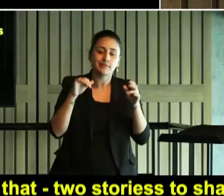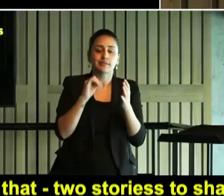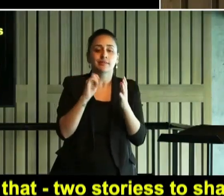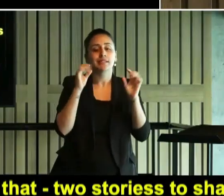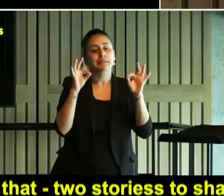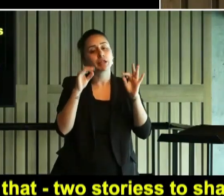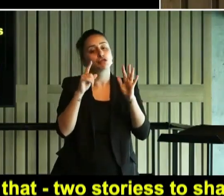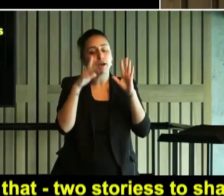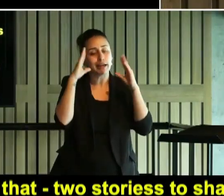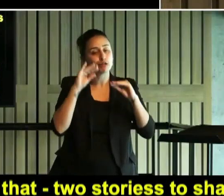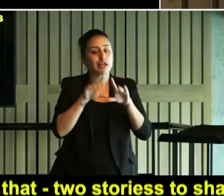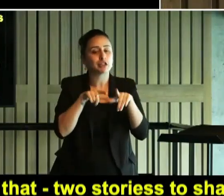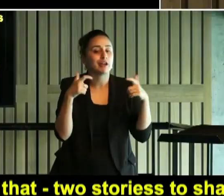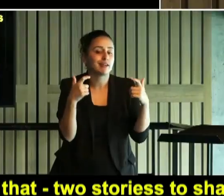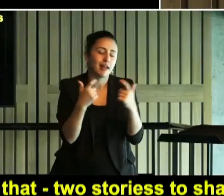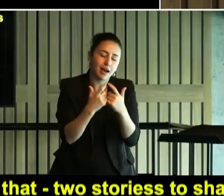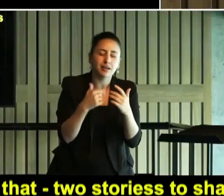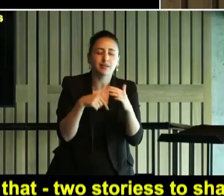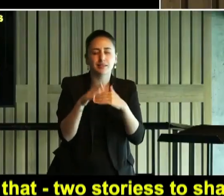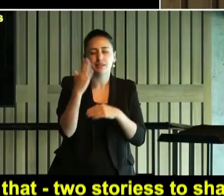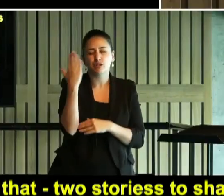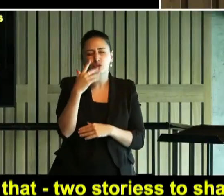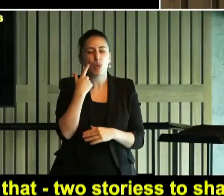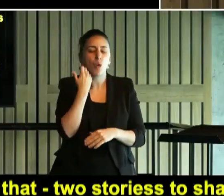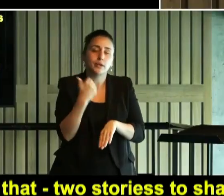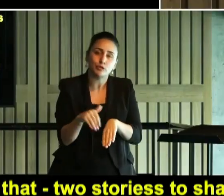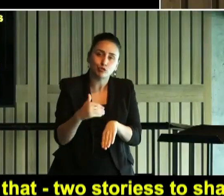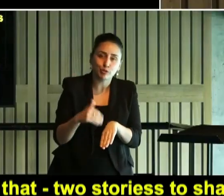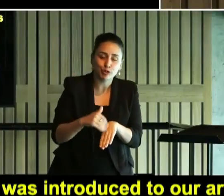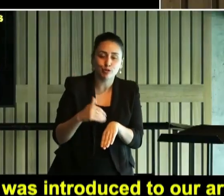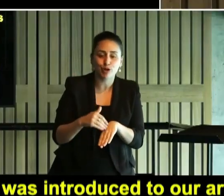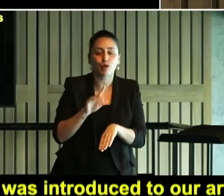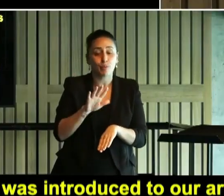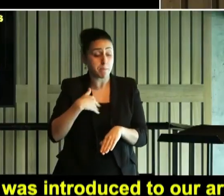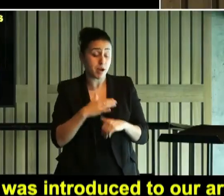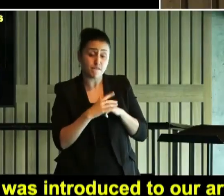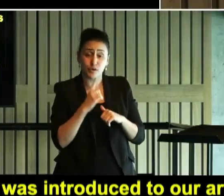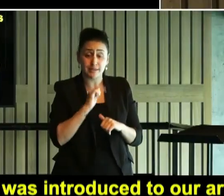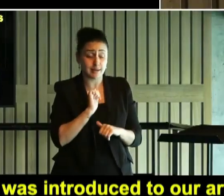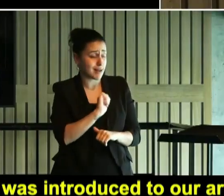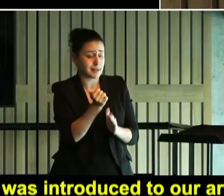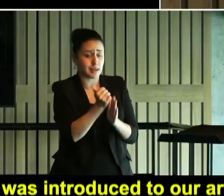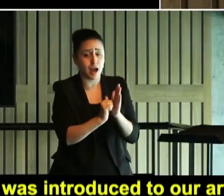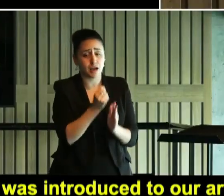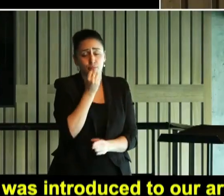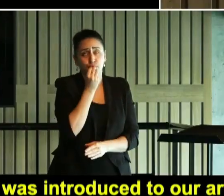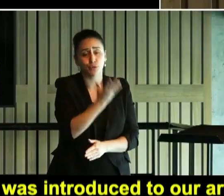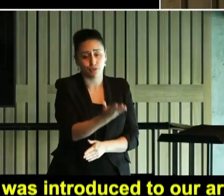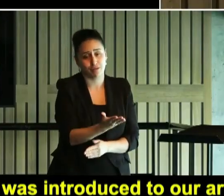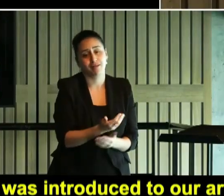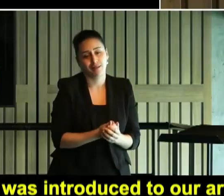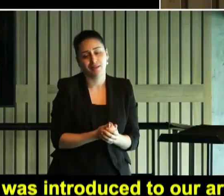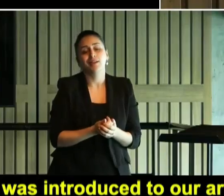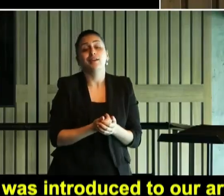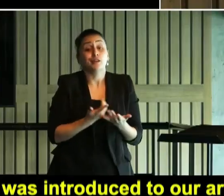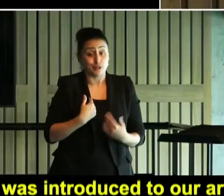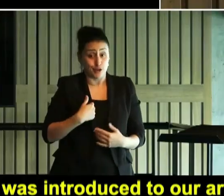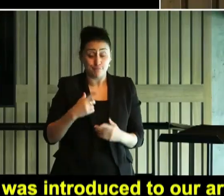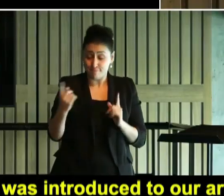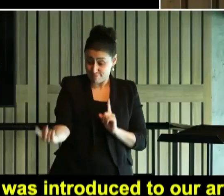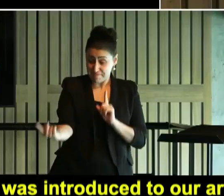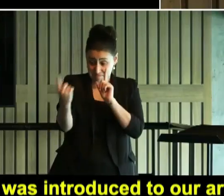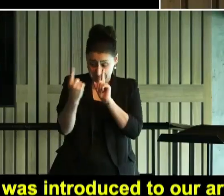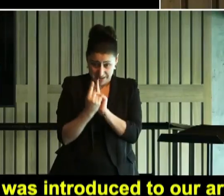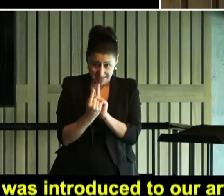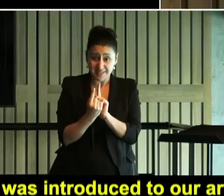typical, naughty kid, causing trouble and everything. But a mate of mine who's a school teacher there said he does beautiful artwork. So he brought him over, he introduced